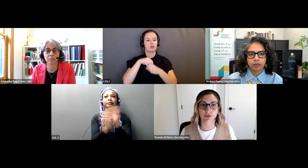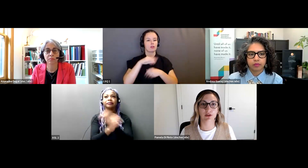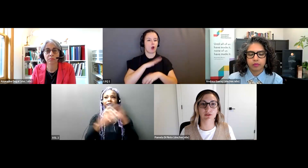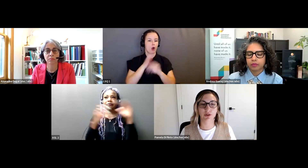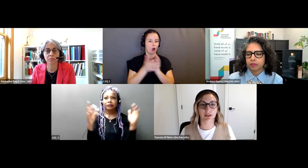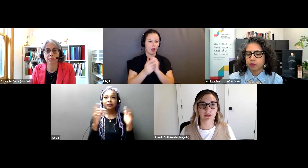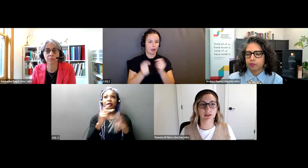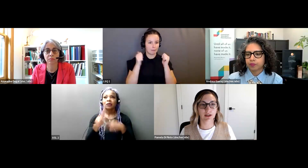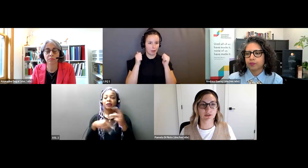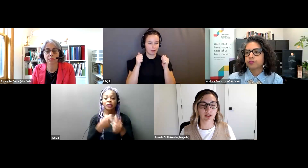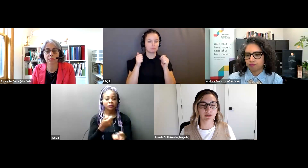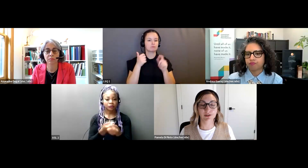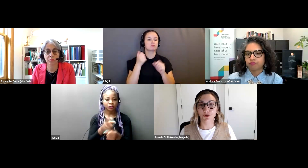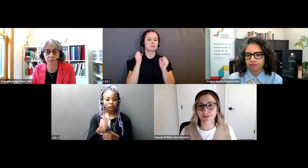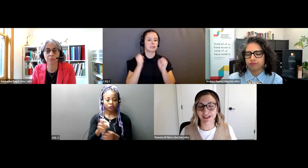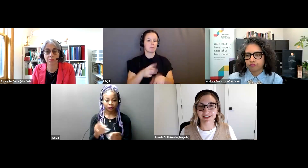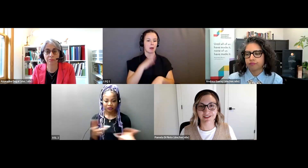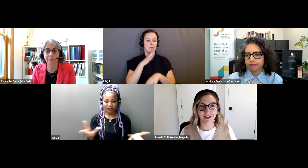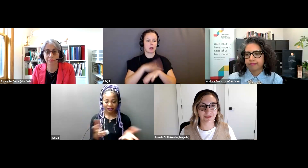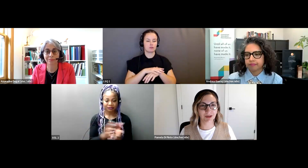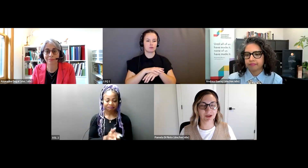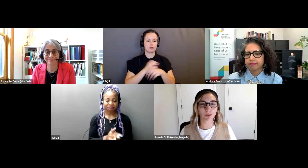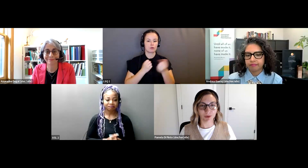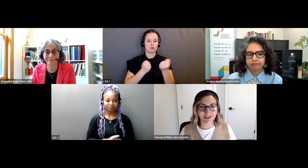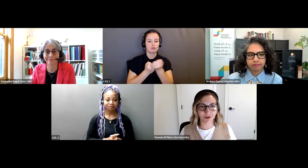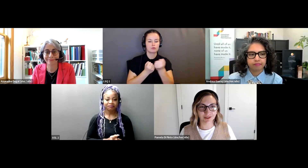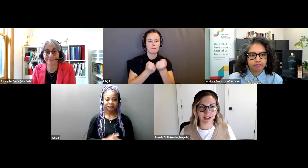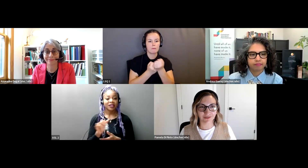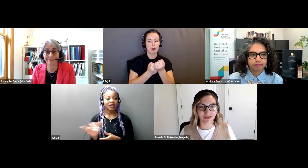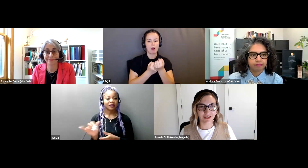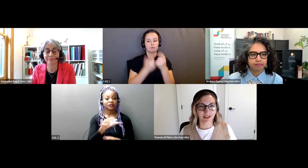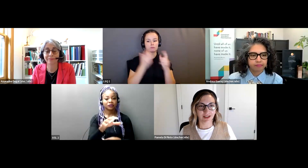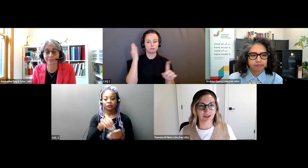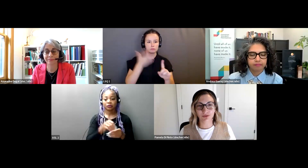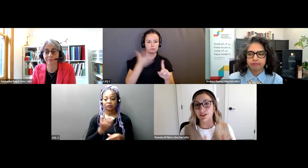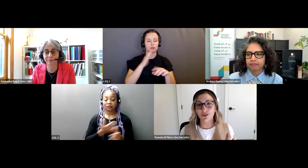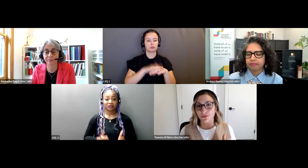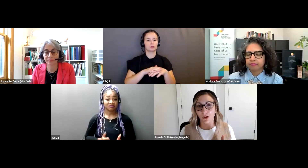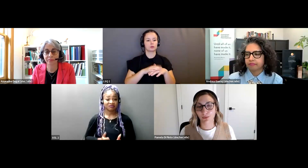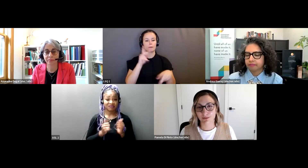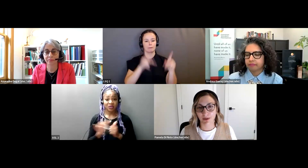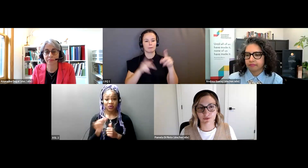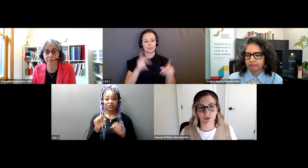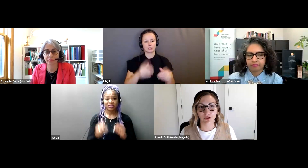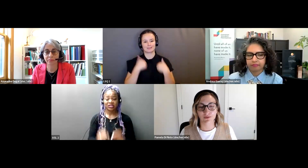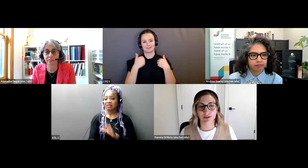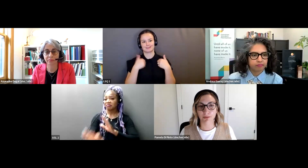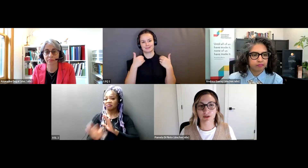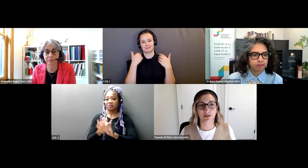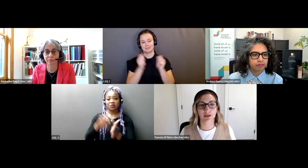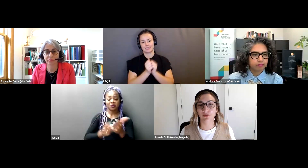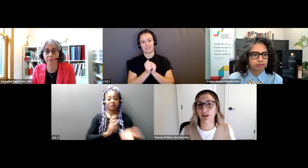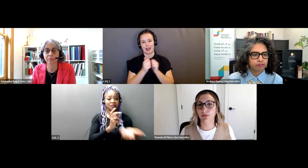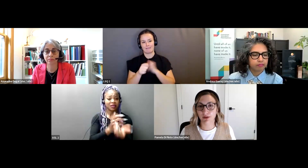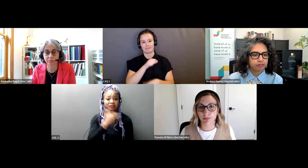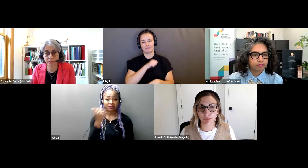that we should all try to learn and incorporate into our lives. And you can really choose what works best for you out of these